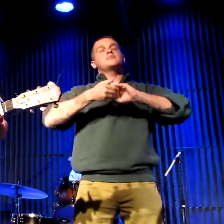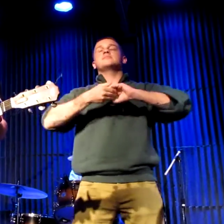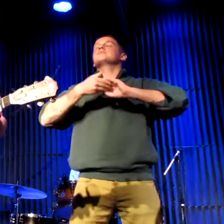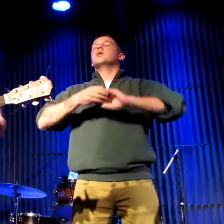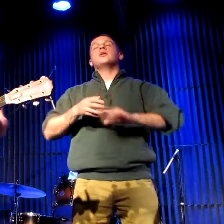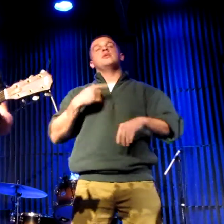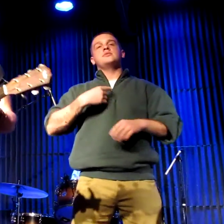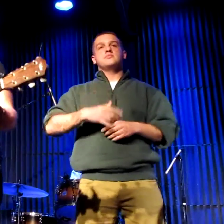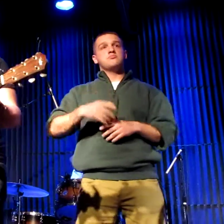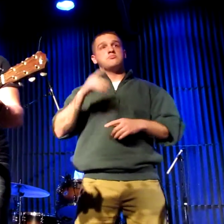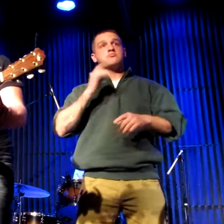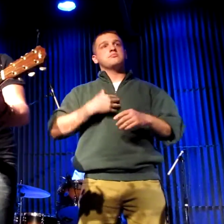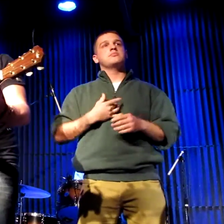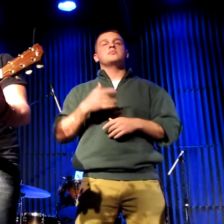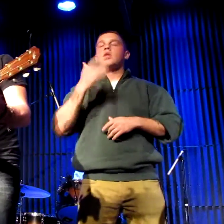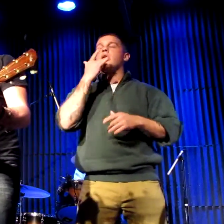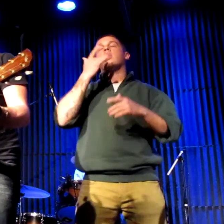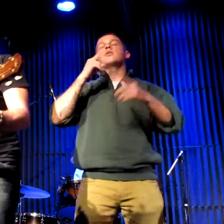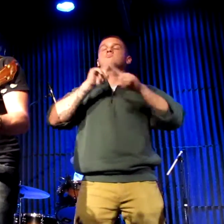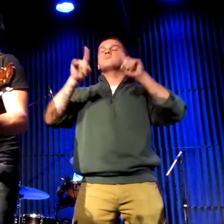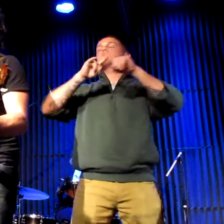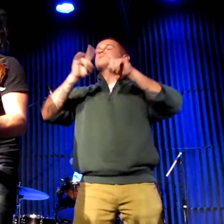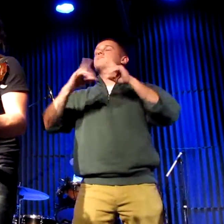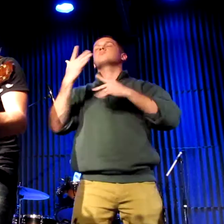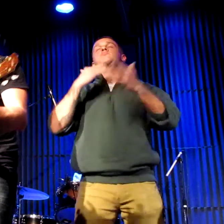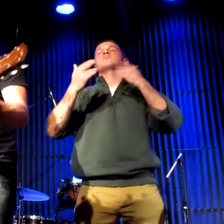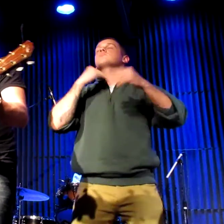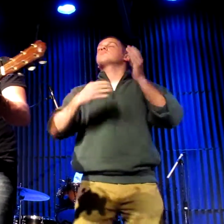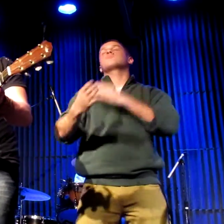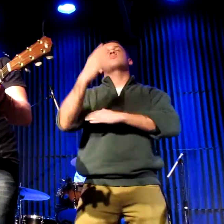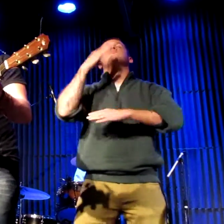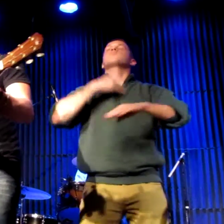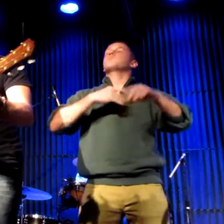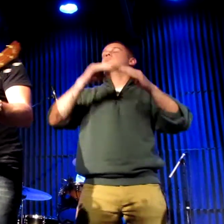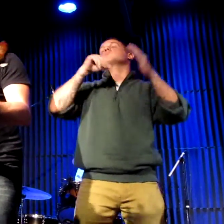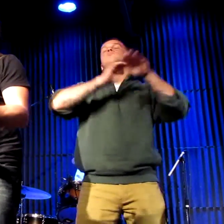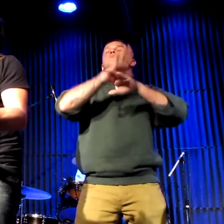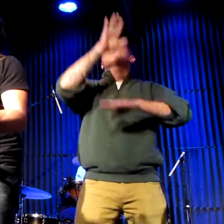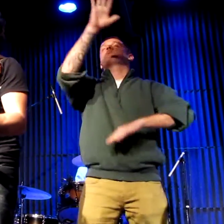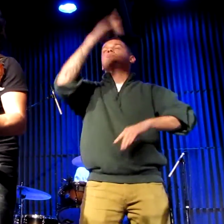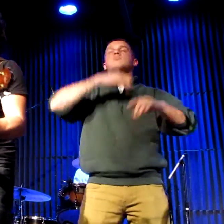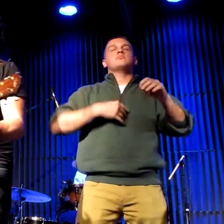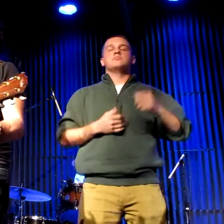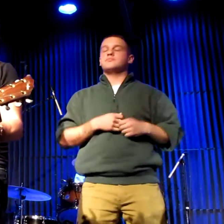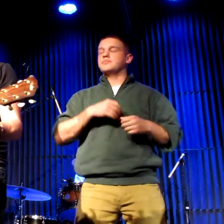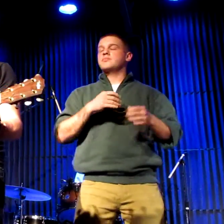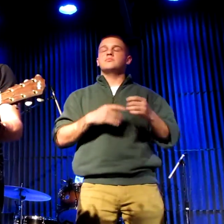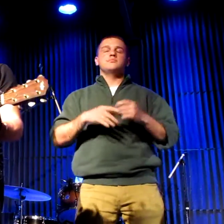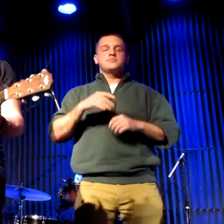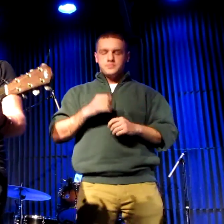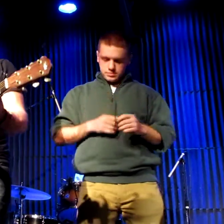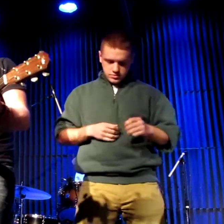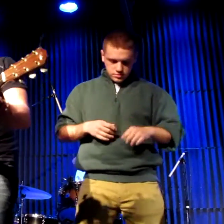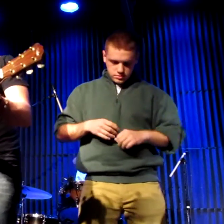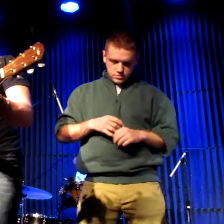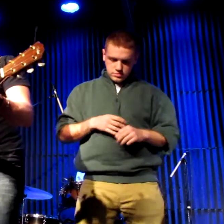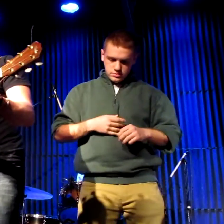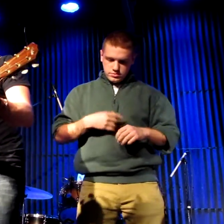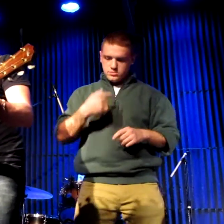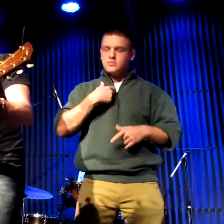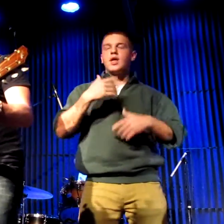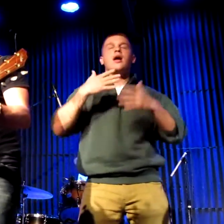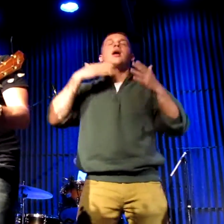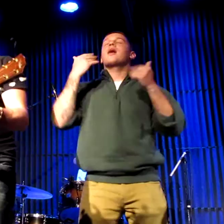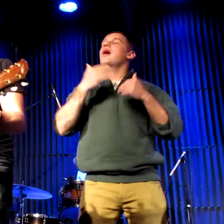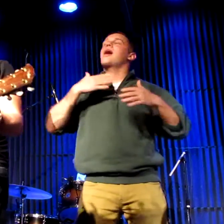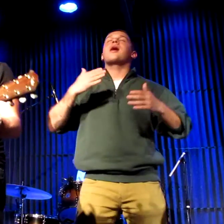with strangers, taste the colors on my tongue, like the sunrise on the mountain, like the brass band in my lungs. It exhausts me to